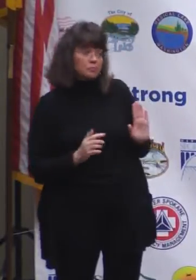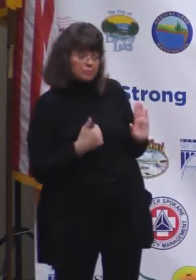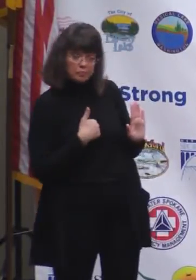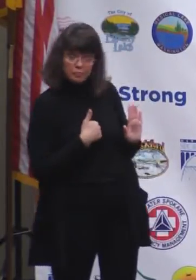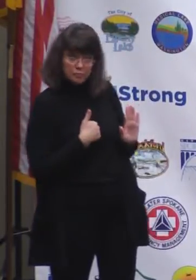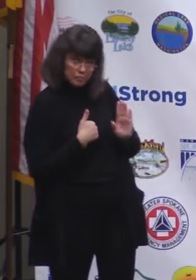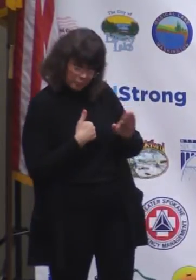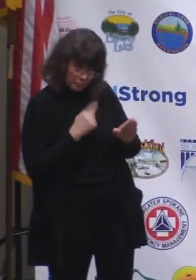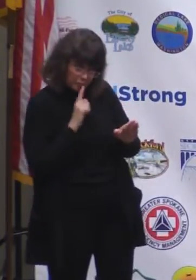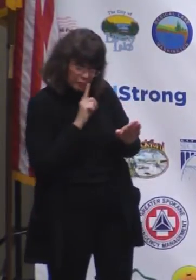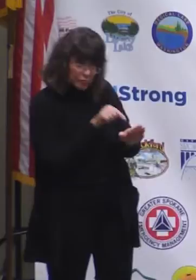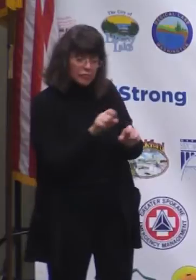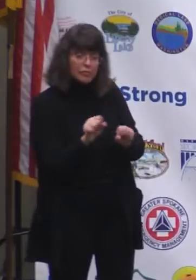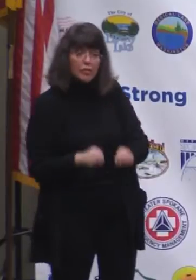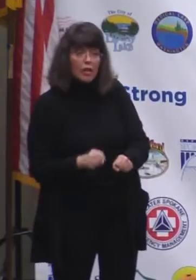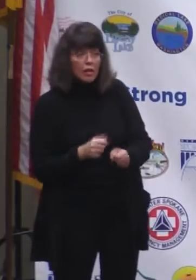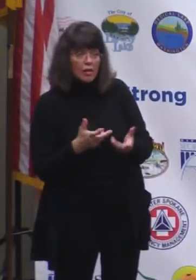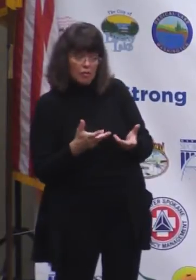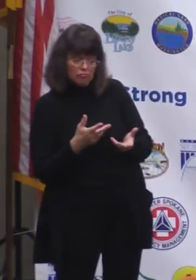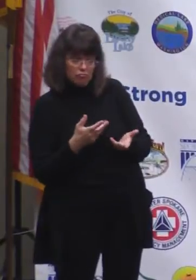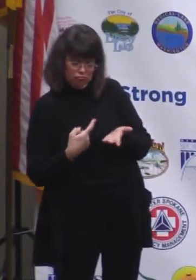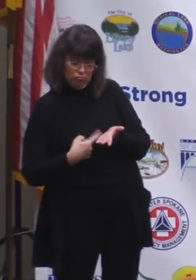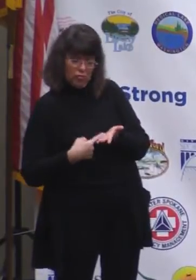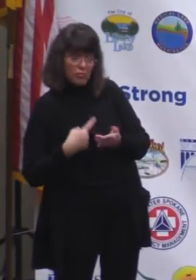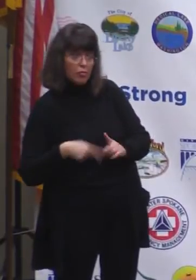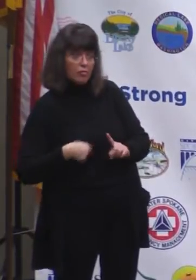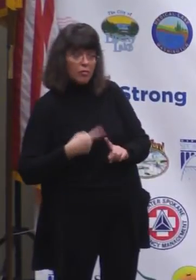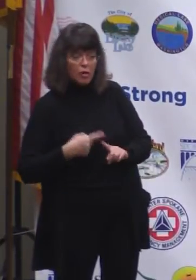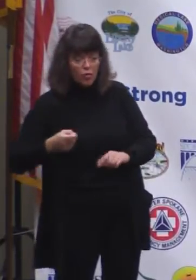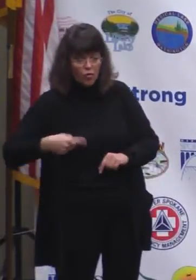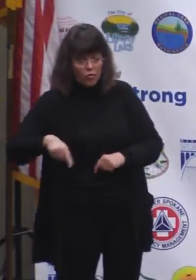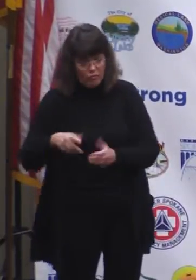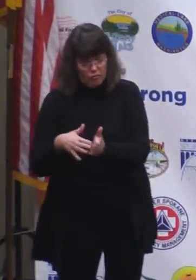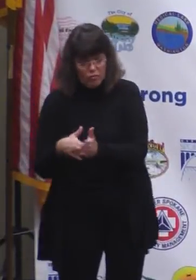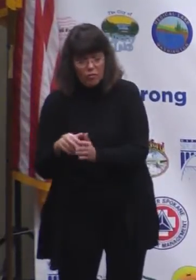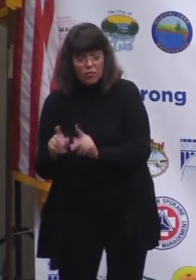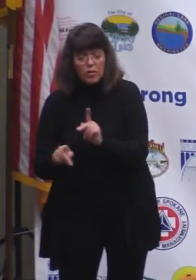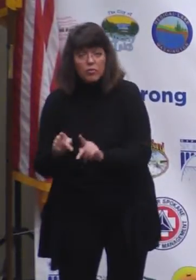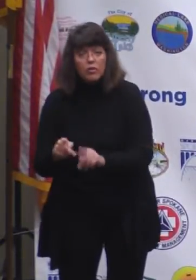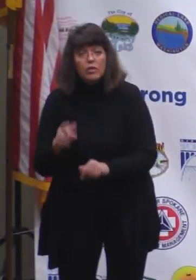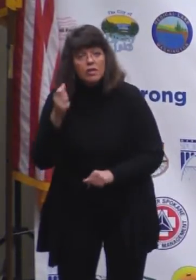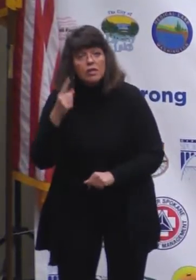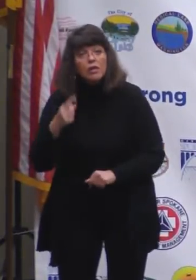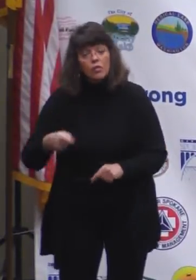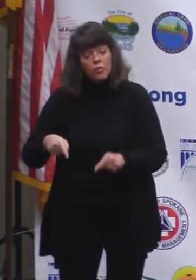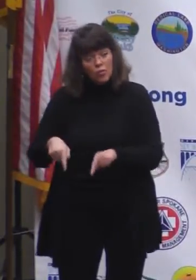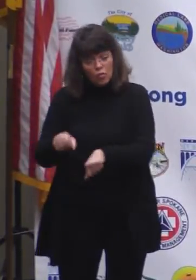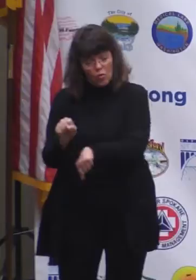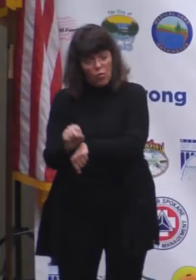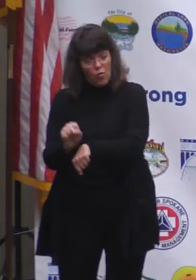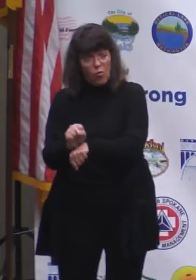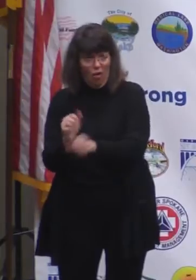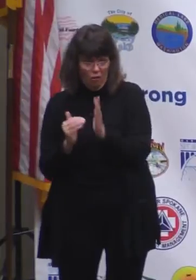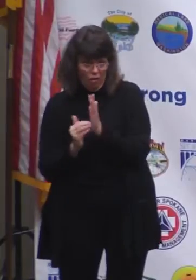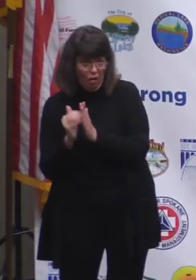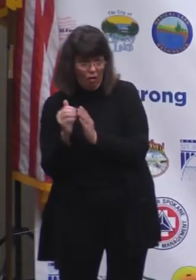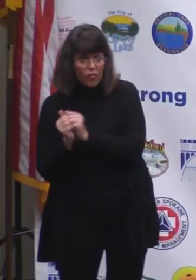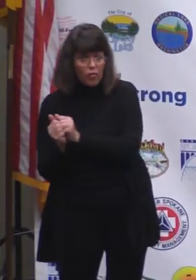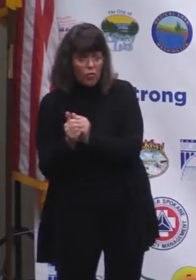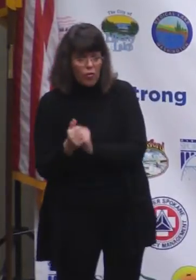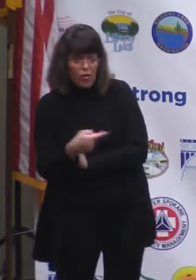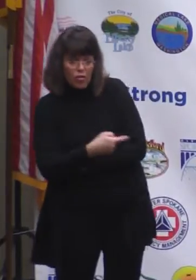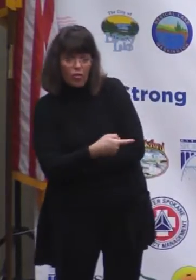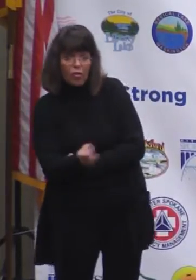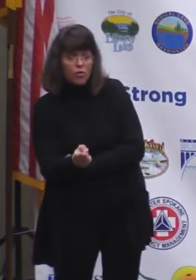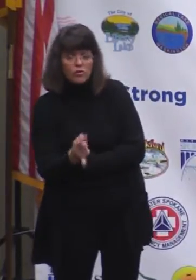with our outreach teams. These are professionals that work with our unsheltered population frequently to address those needs. We're